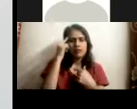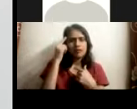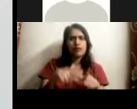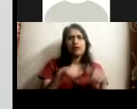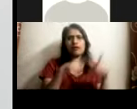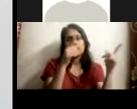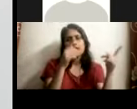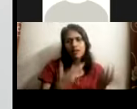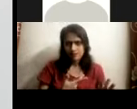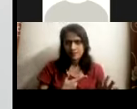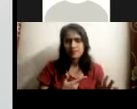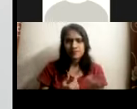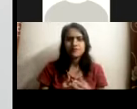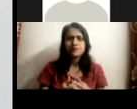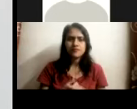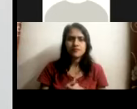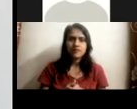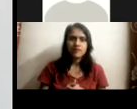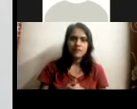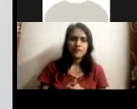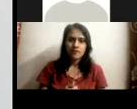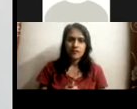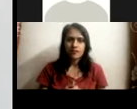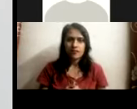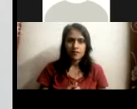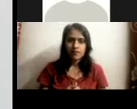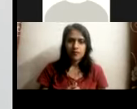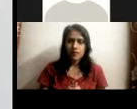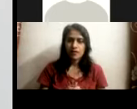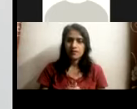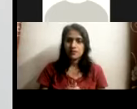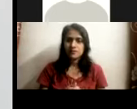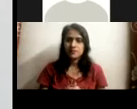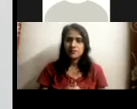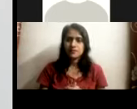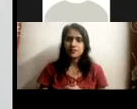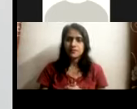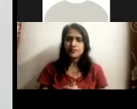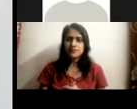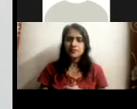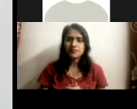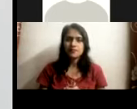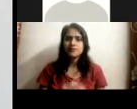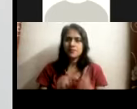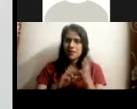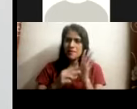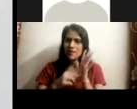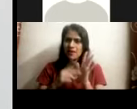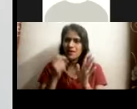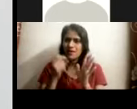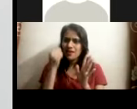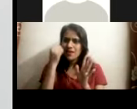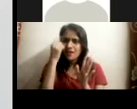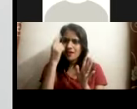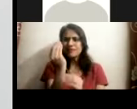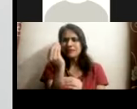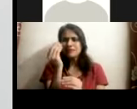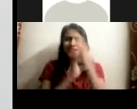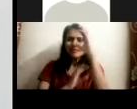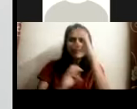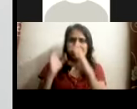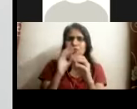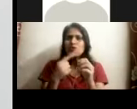as a maybe something sacred and not just a tree. I hope it makes sense. It's a little confusing, especially for